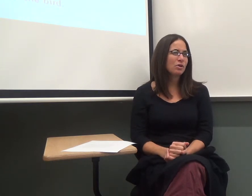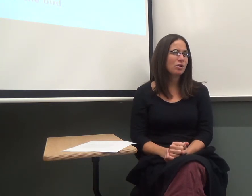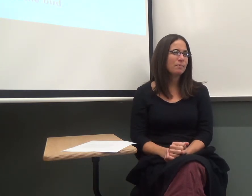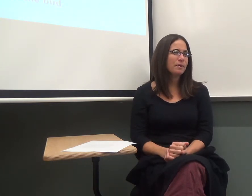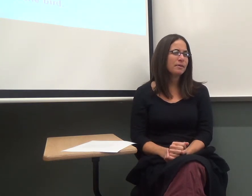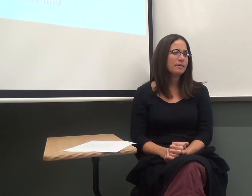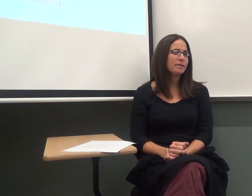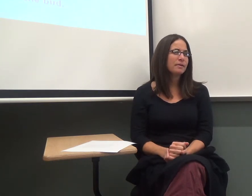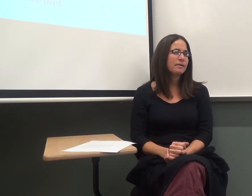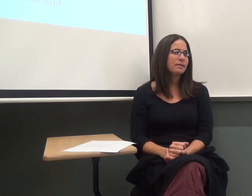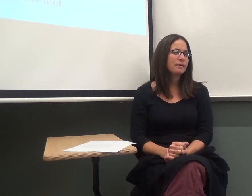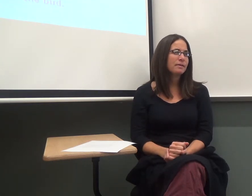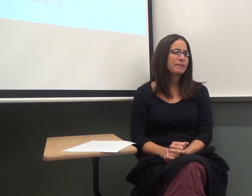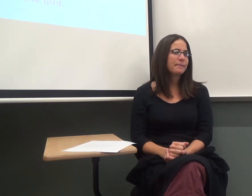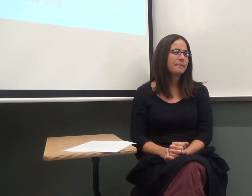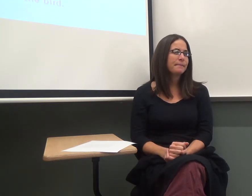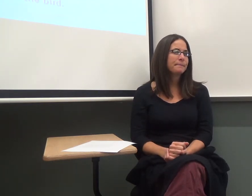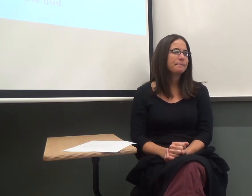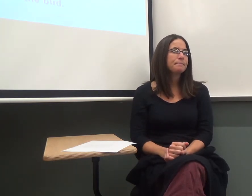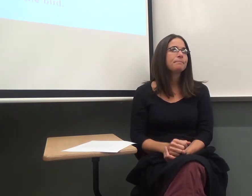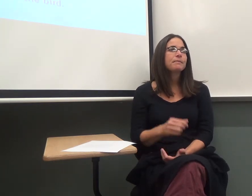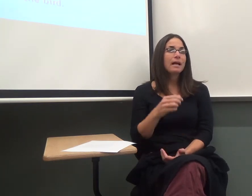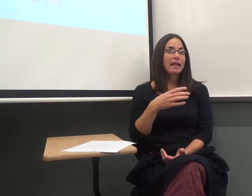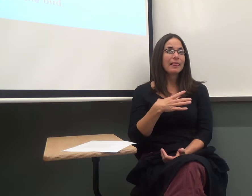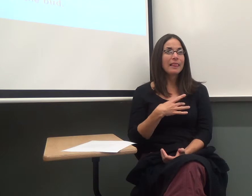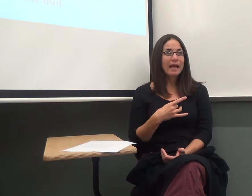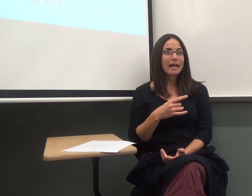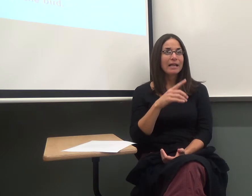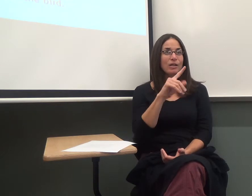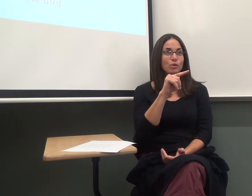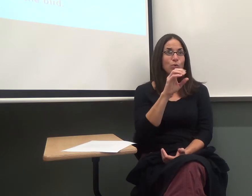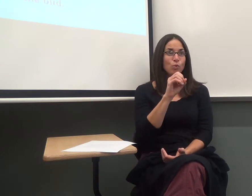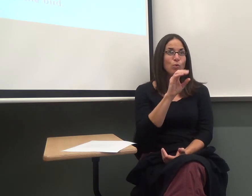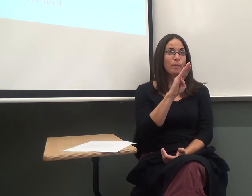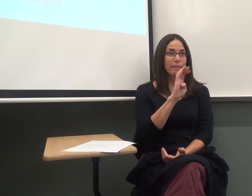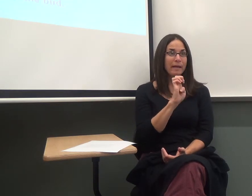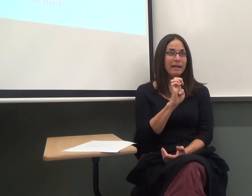verb. Like to be. Verb phrase.